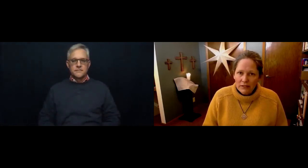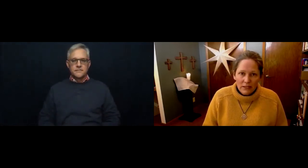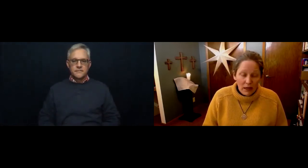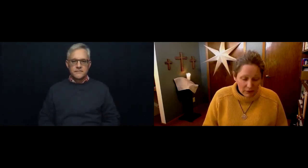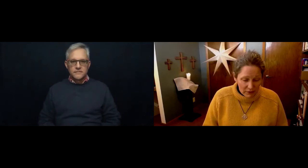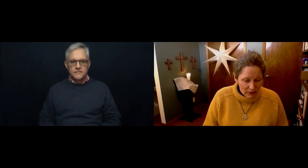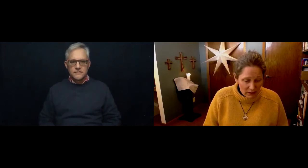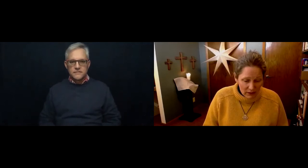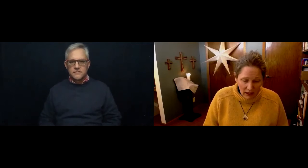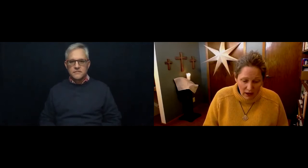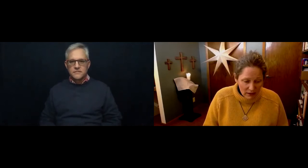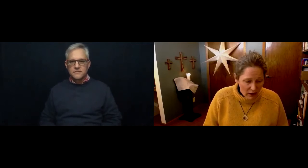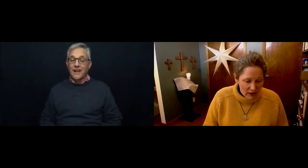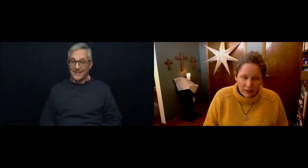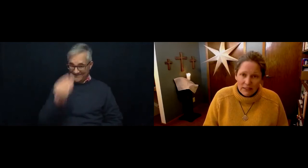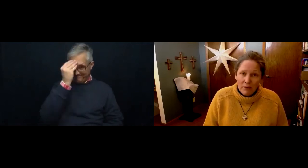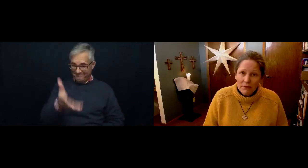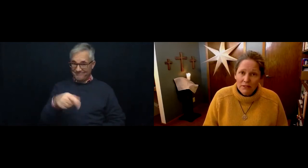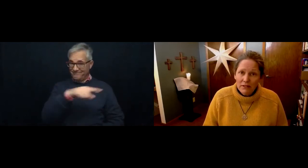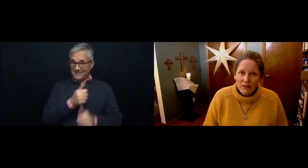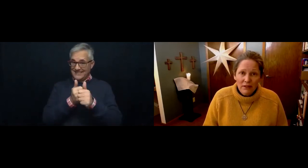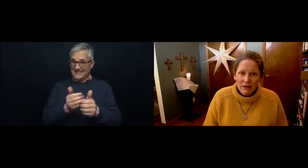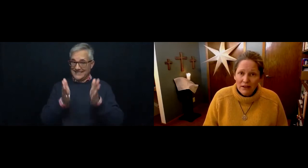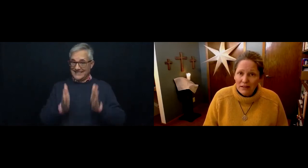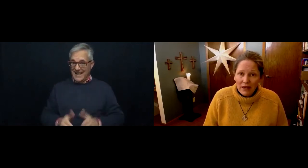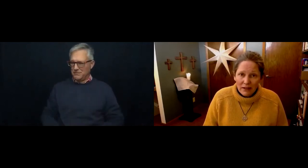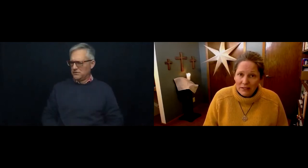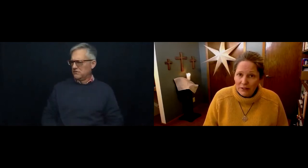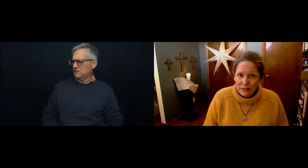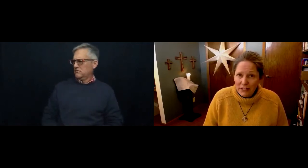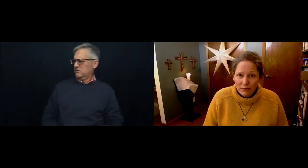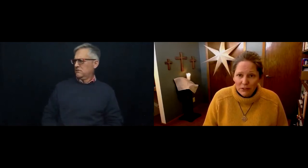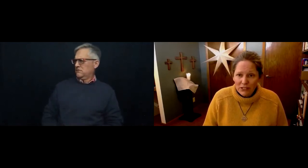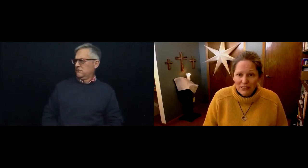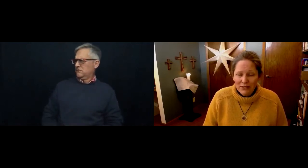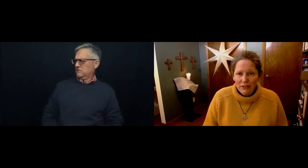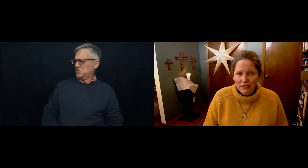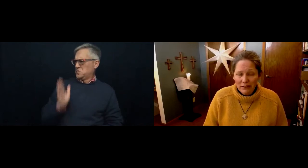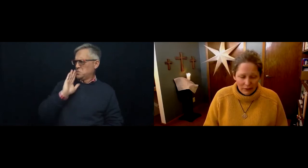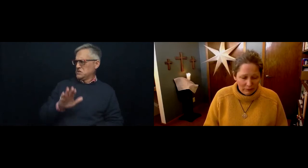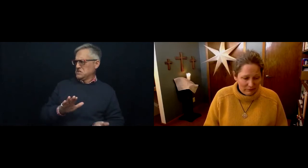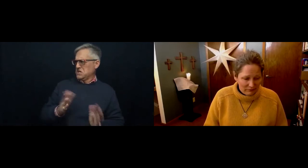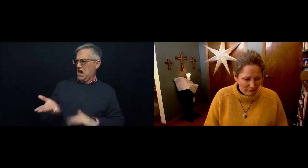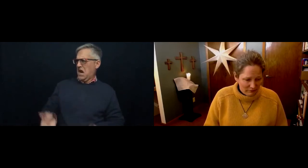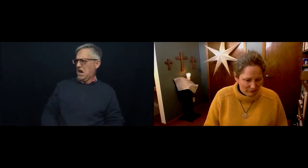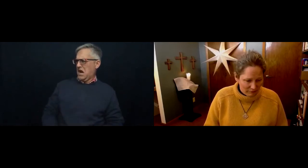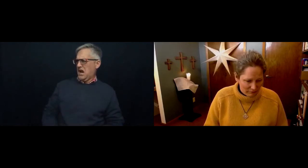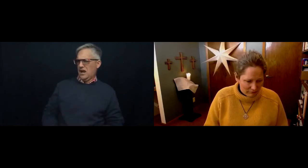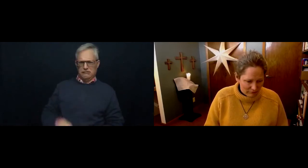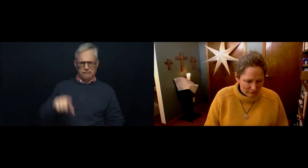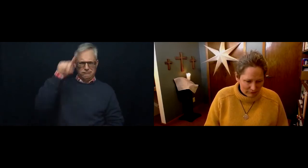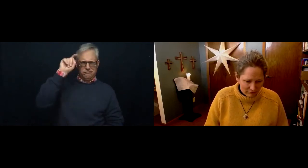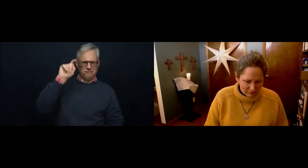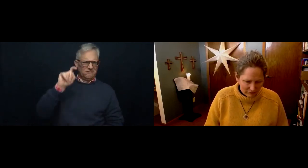Now, the disciples cannot accept and they can't understand what Jesus is trying to tell them.